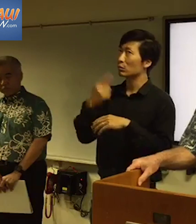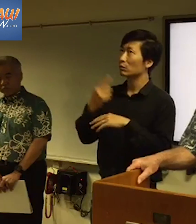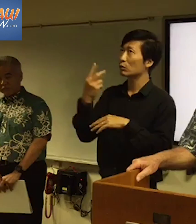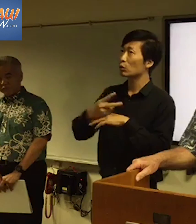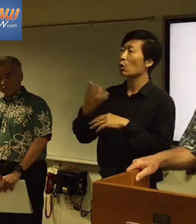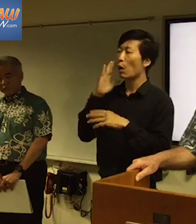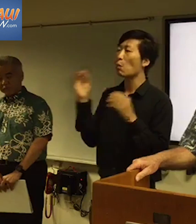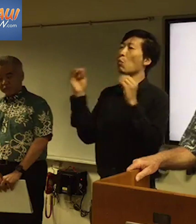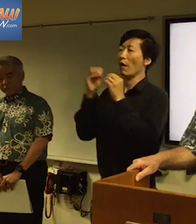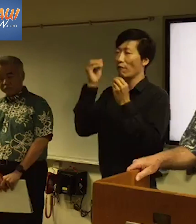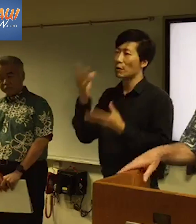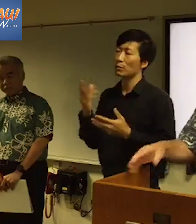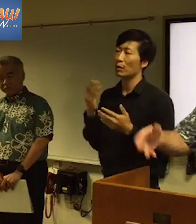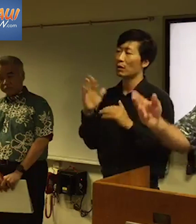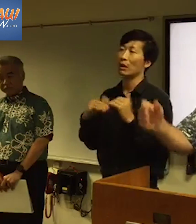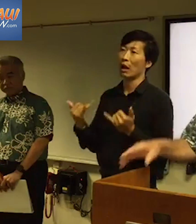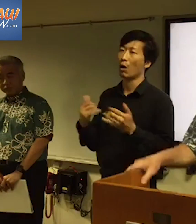they have family?